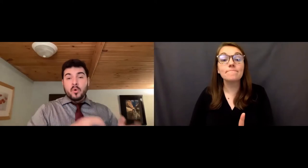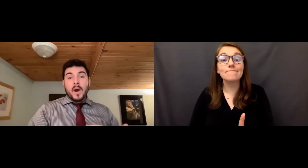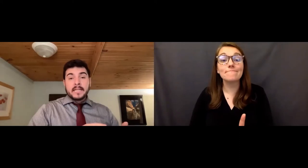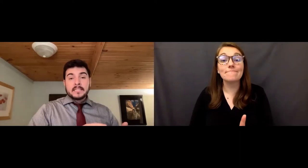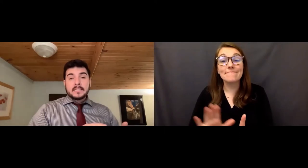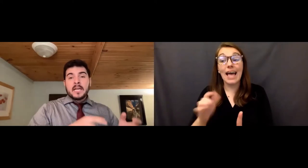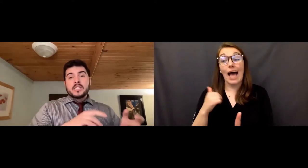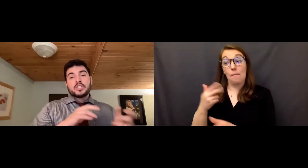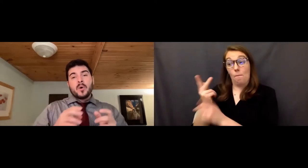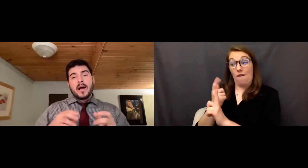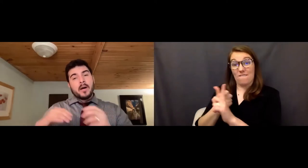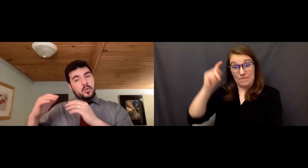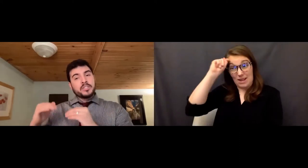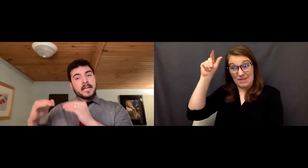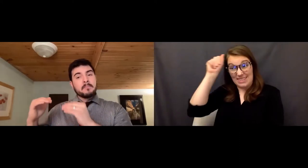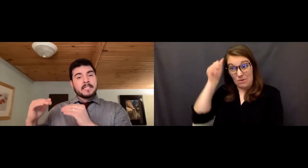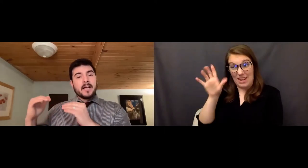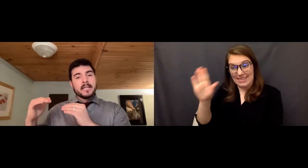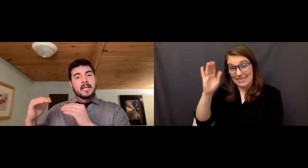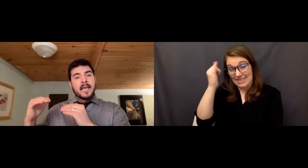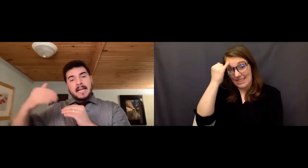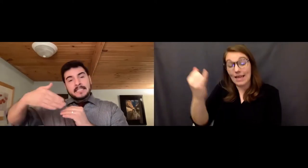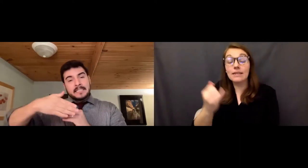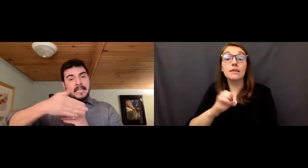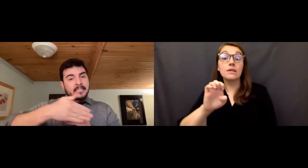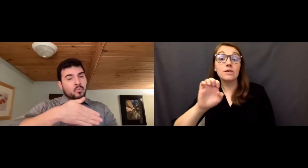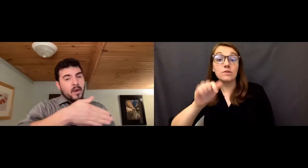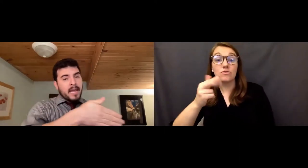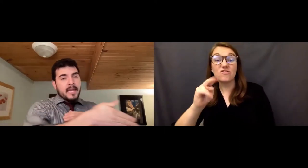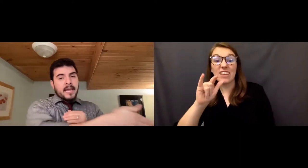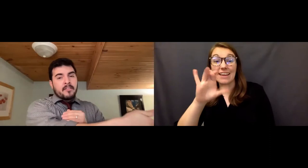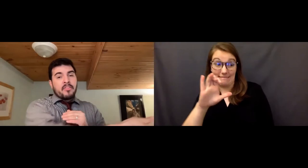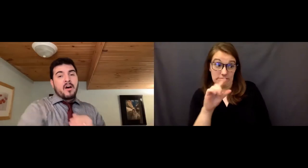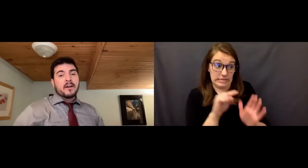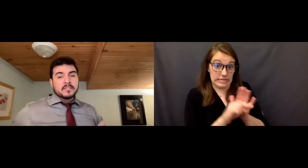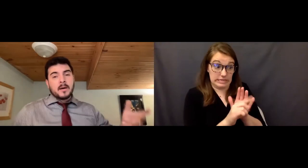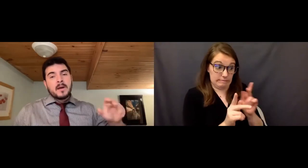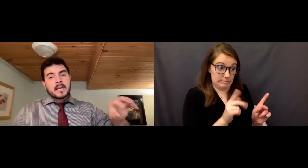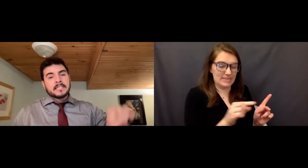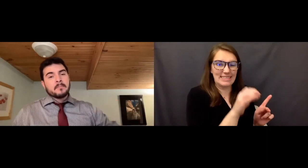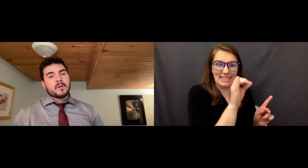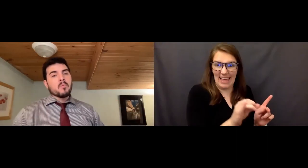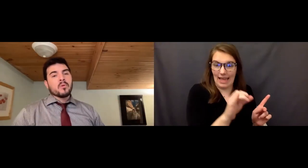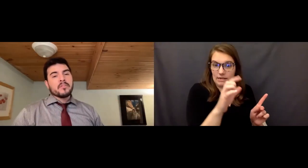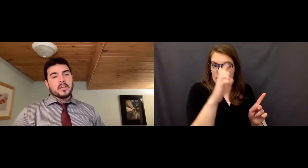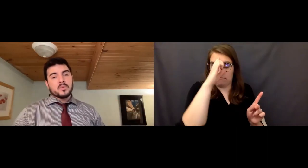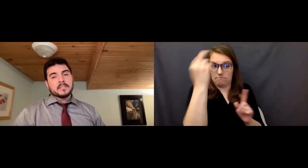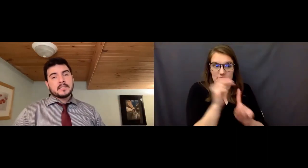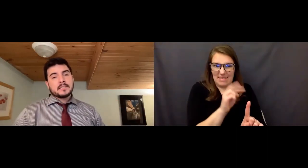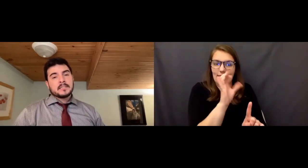the thought of Aquinas to show how a eugenic mentality has snaked its way into the thought of some contemporary